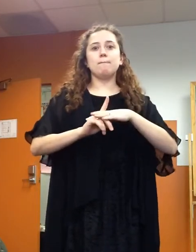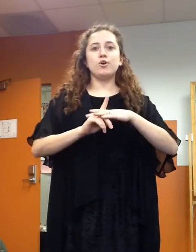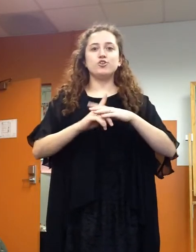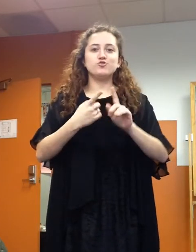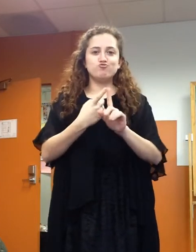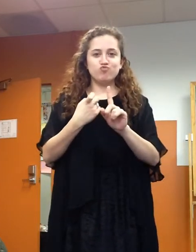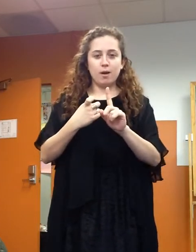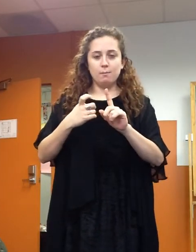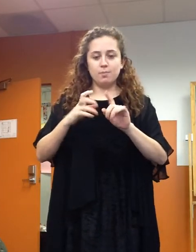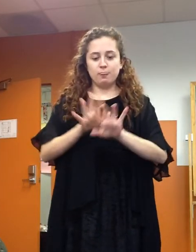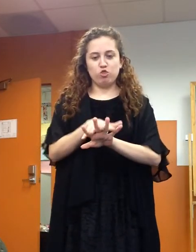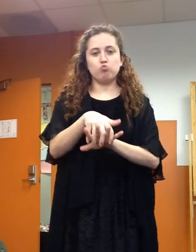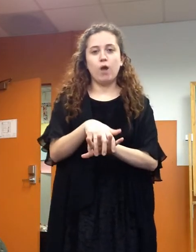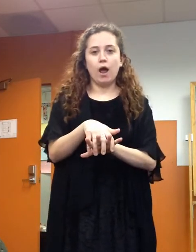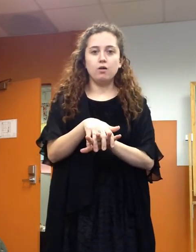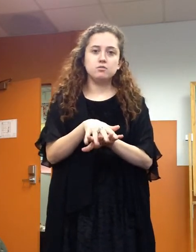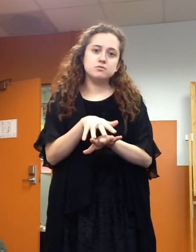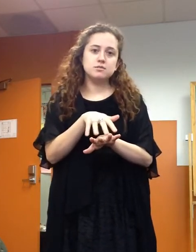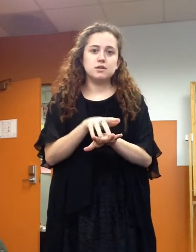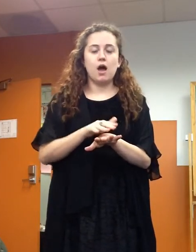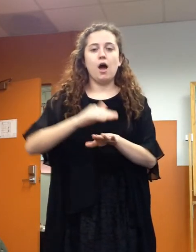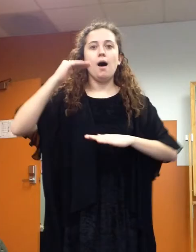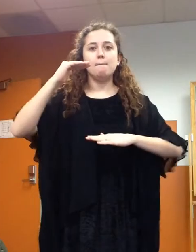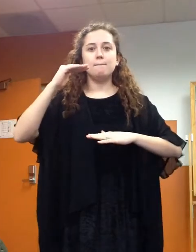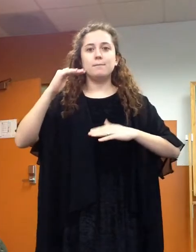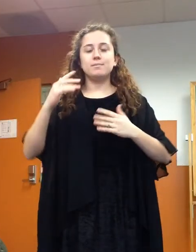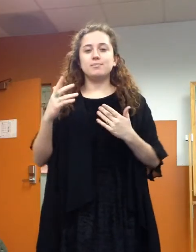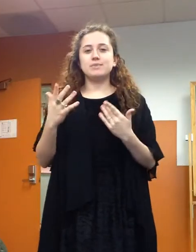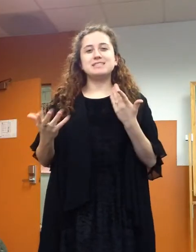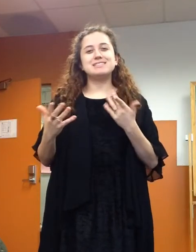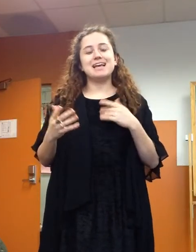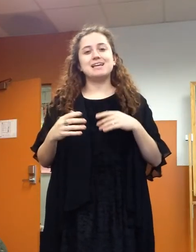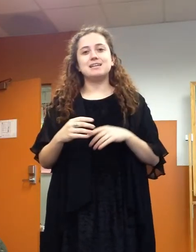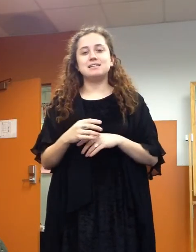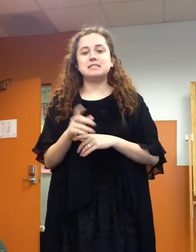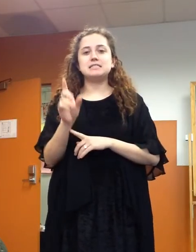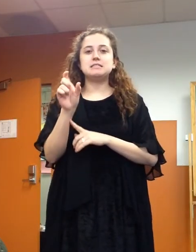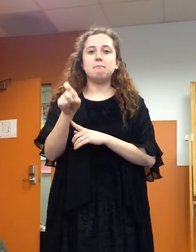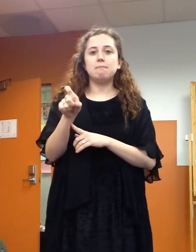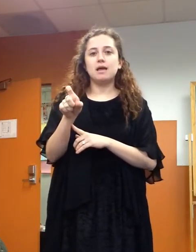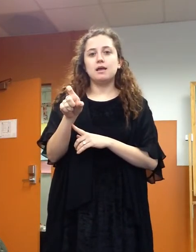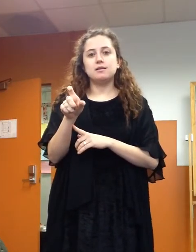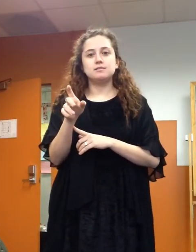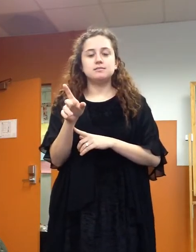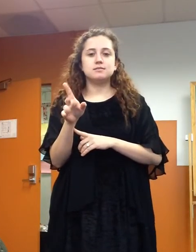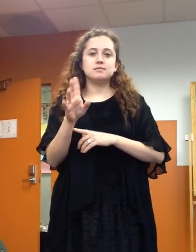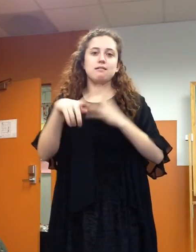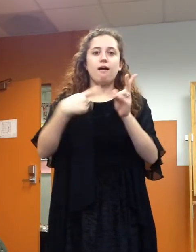a demand side course that comes out of the K through 12